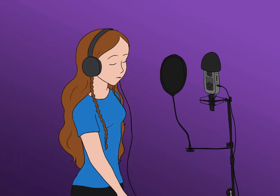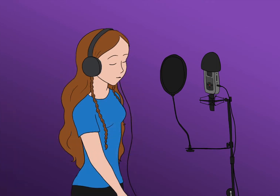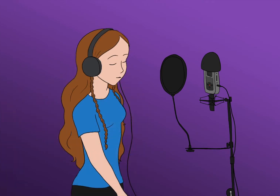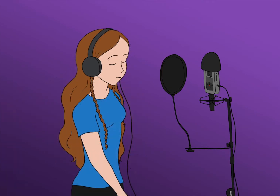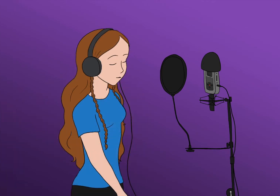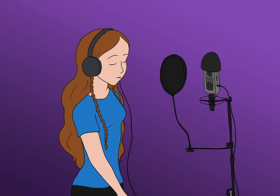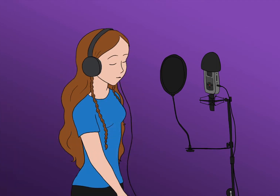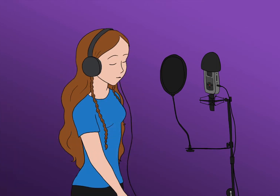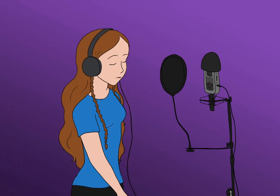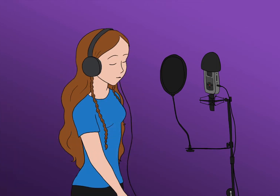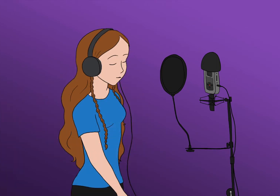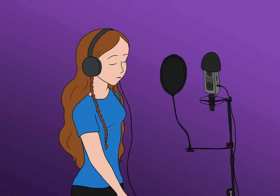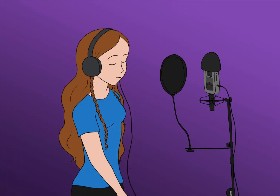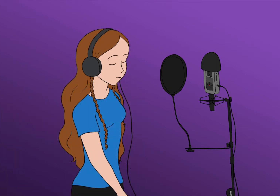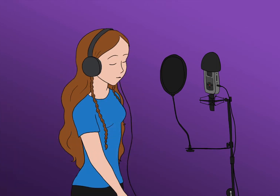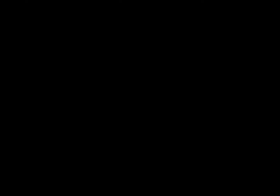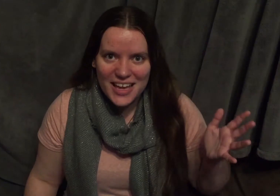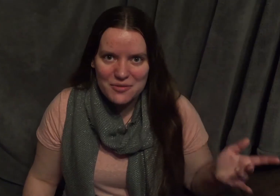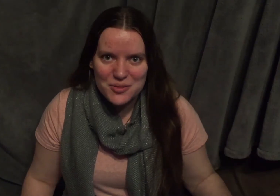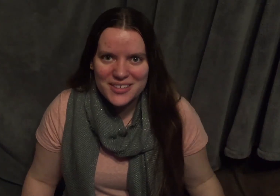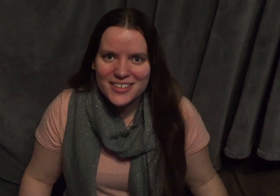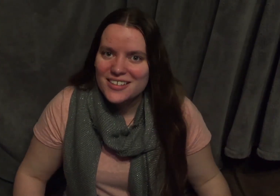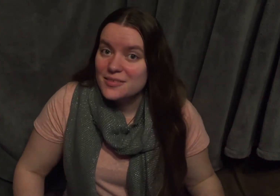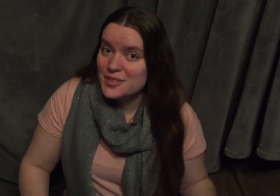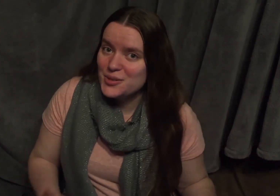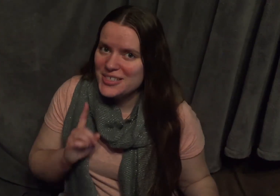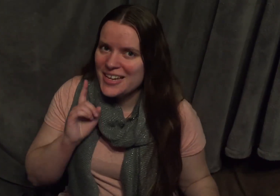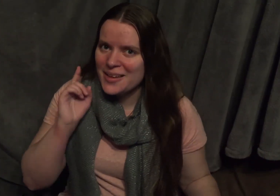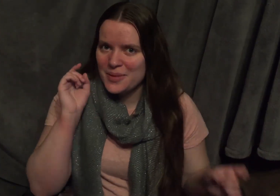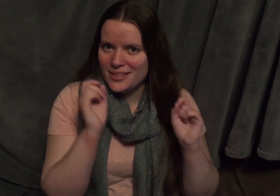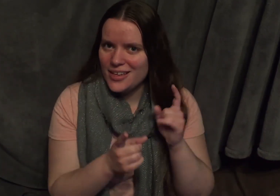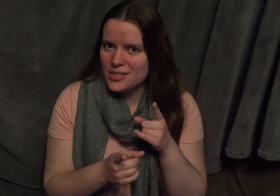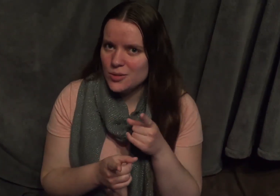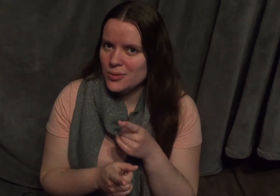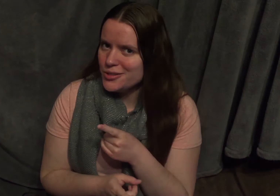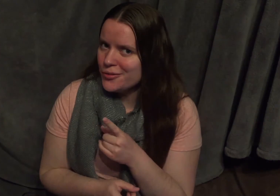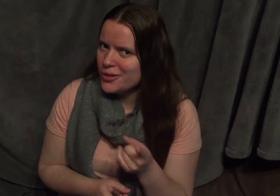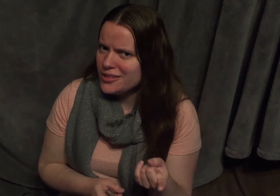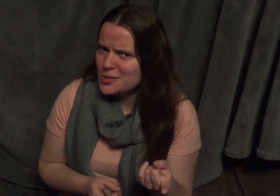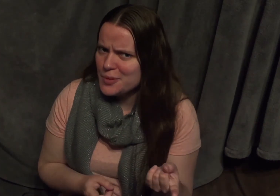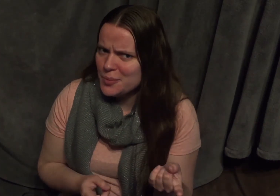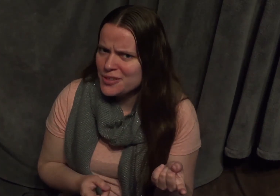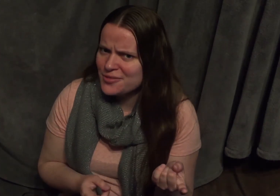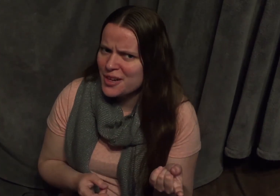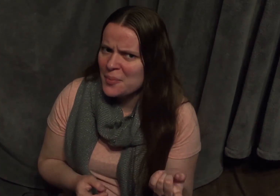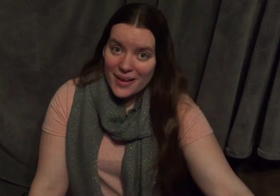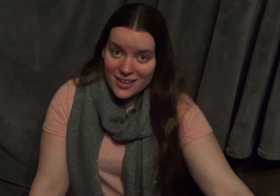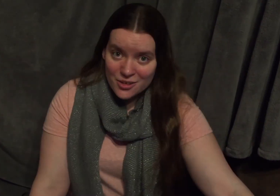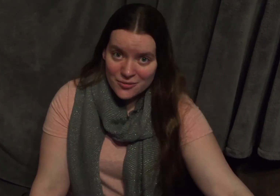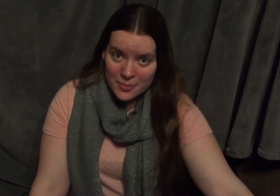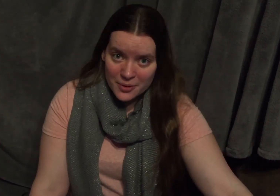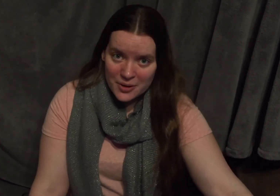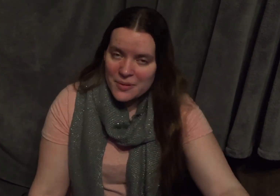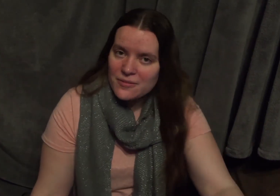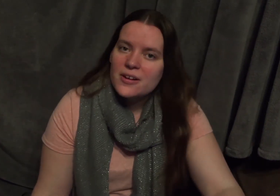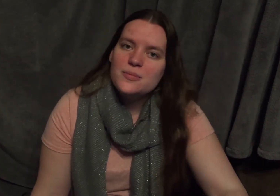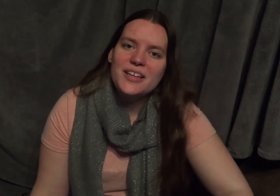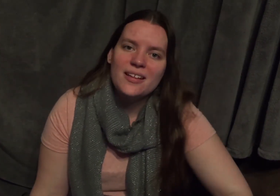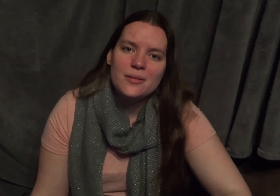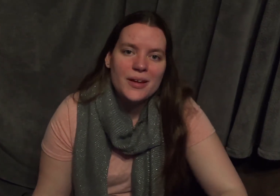I am a tea kettle. Hi, everyone. Story time, in case you were wondering what this blooper's from. Back in November, my friend Michaela made